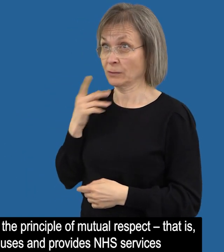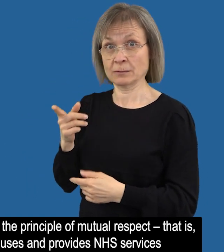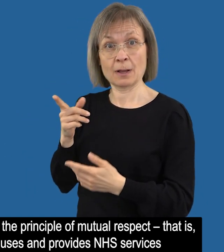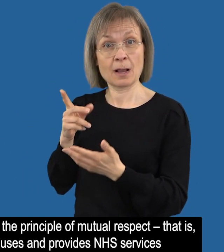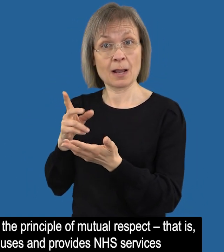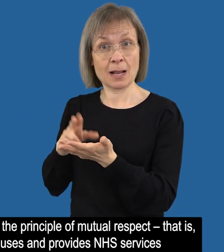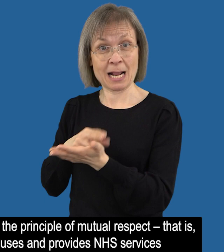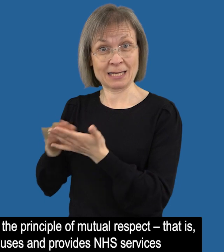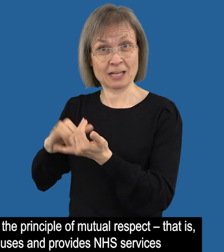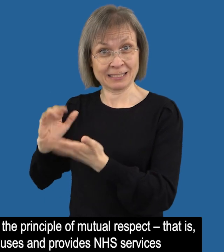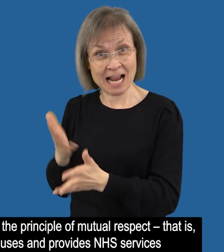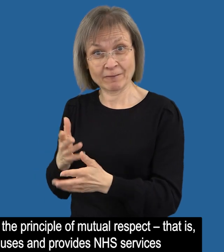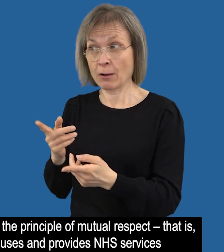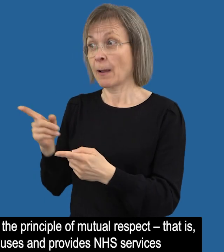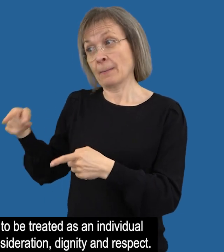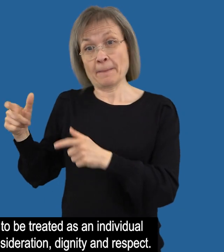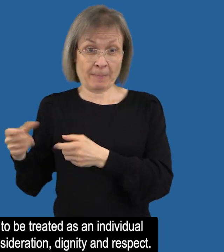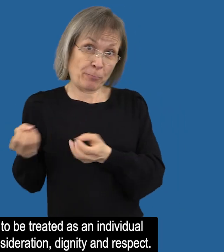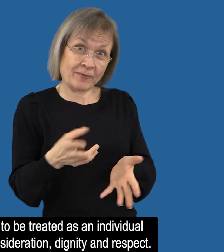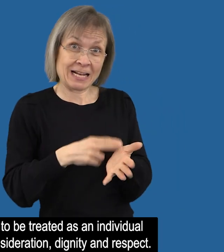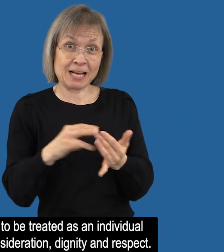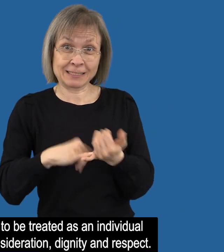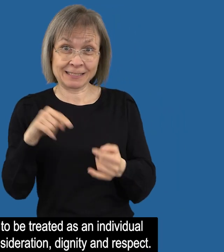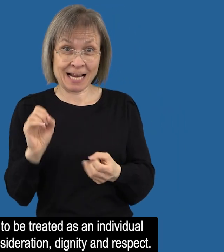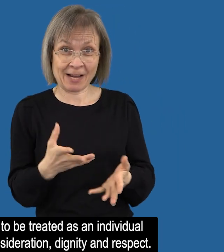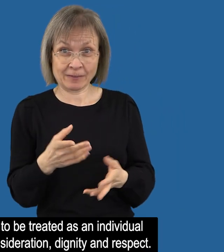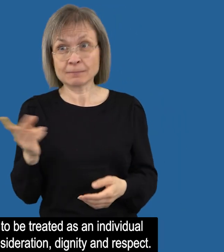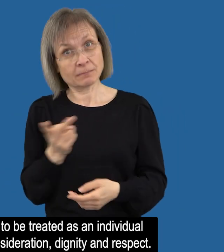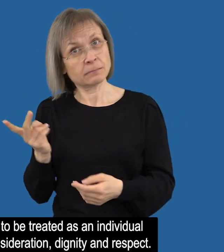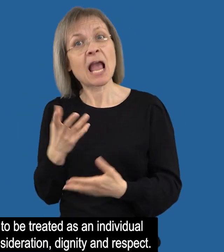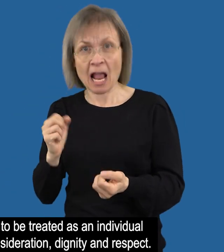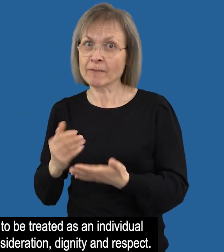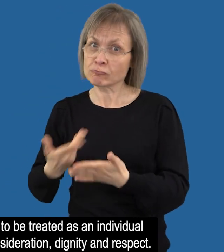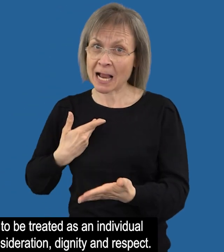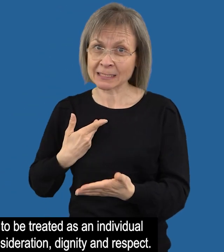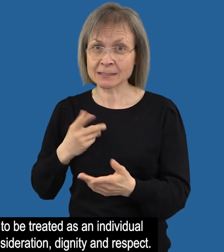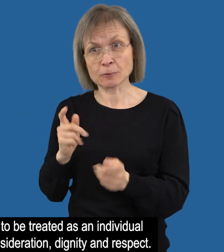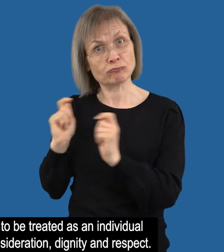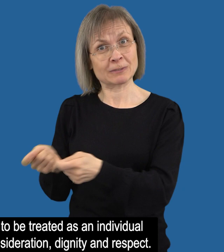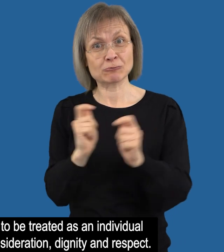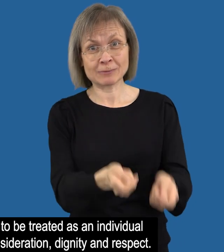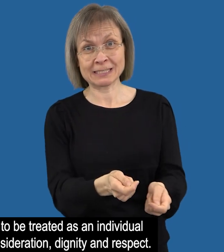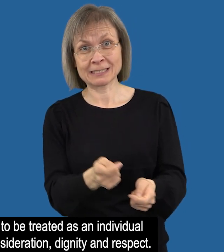NHS services has a right to be treated as an individual and with consideration, dignity and